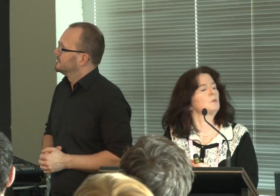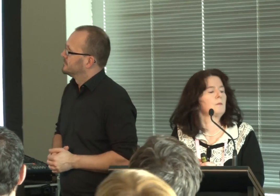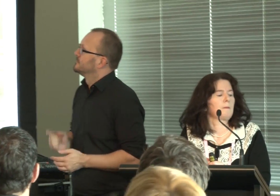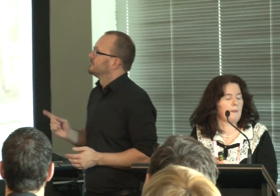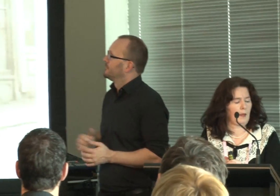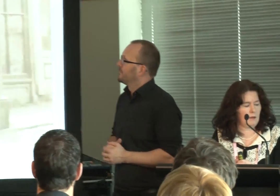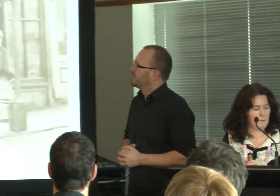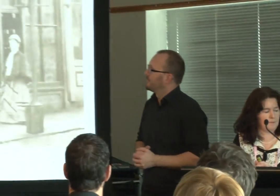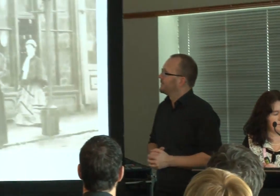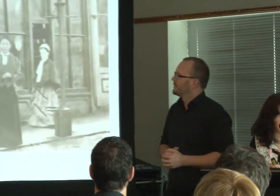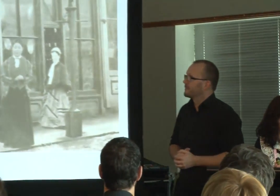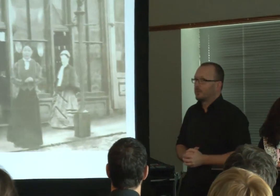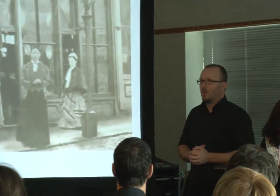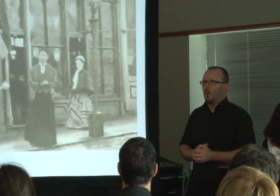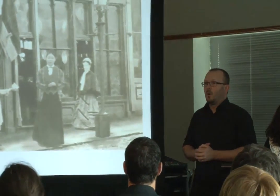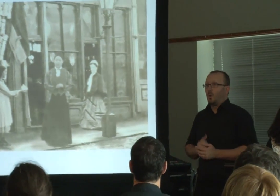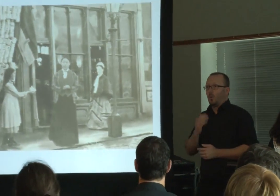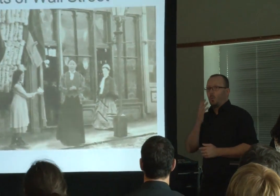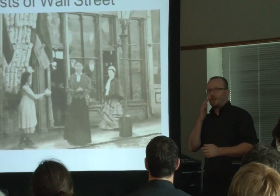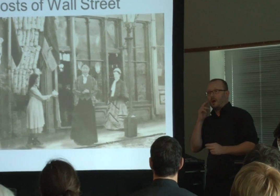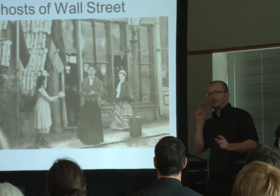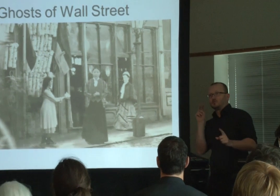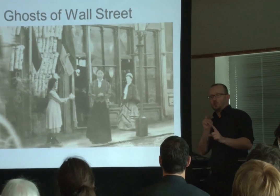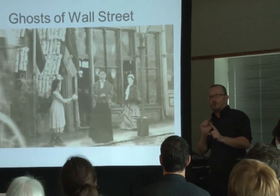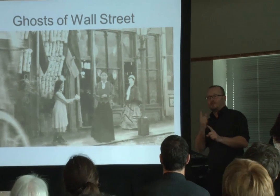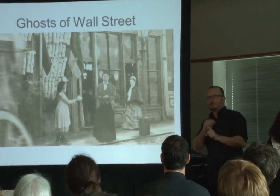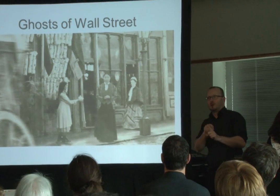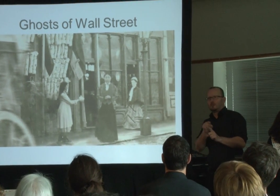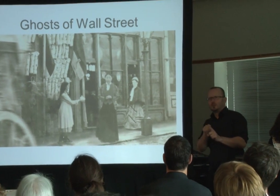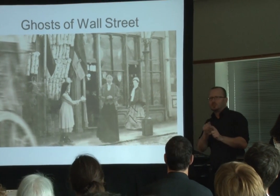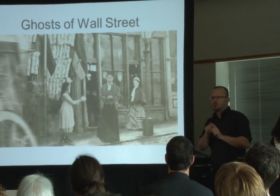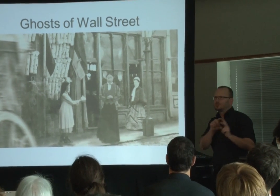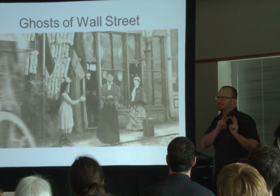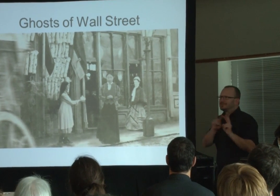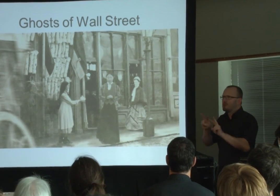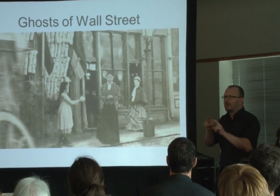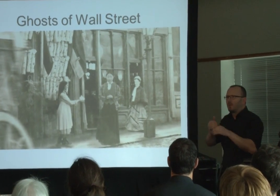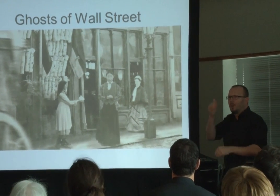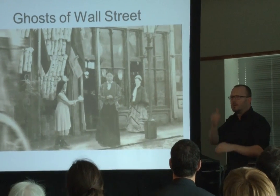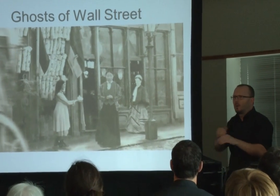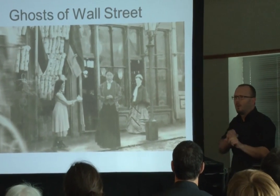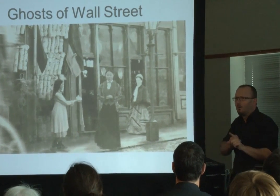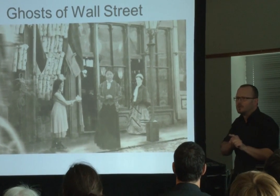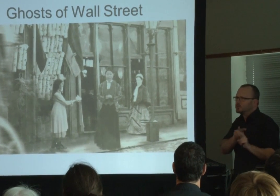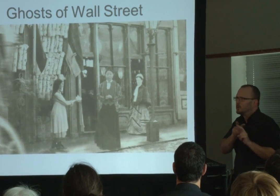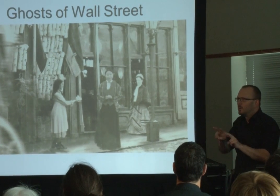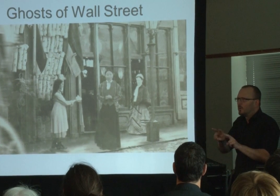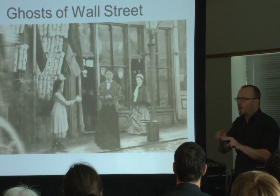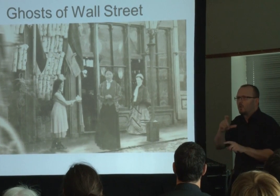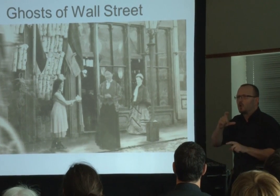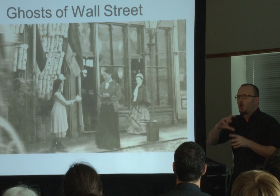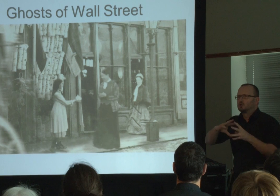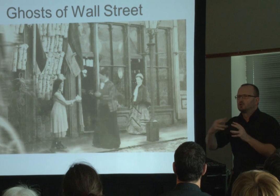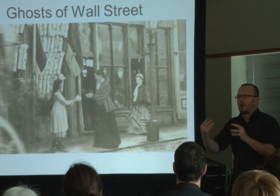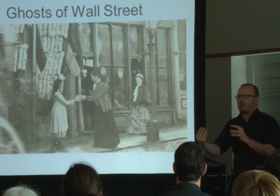When I saw her for first time, she was staring in the window at the conch shell I had put